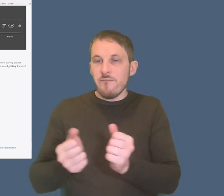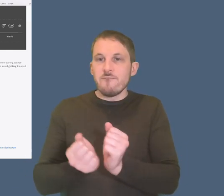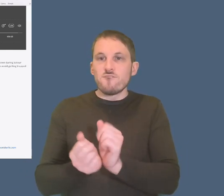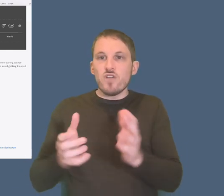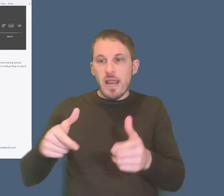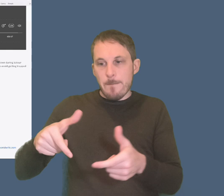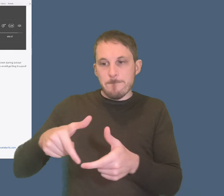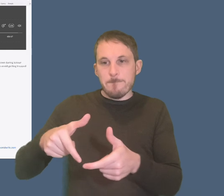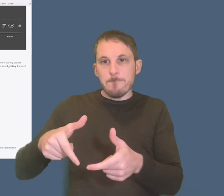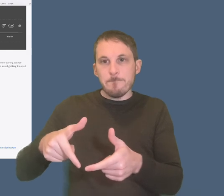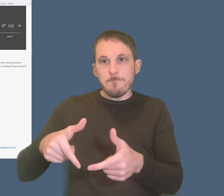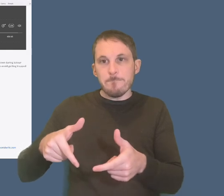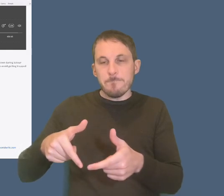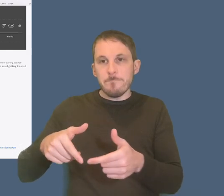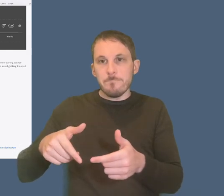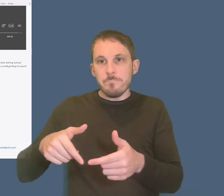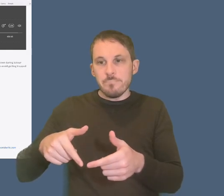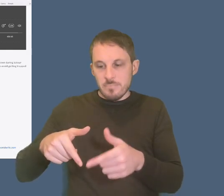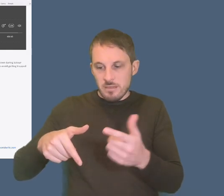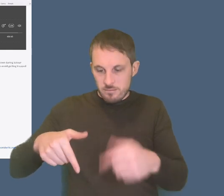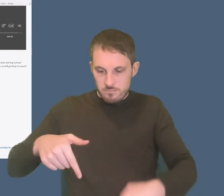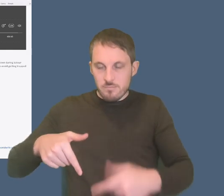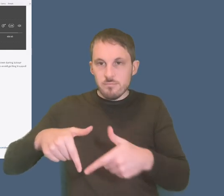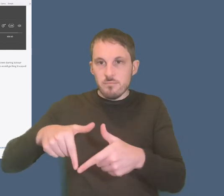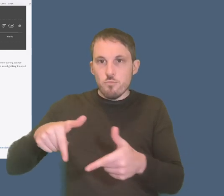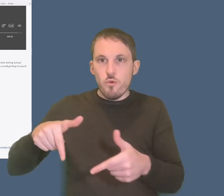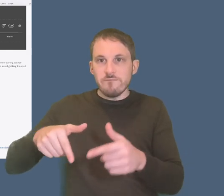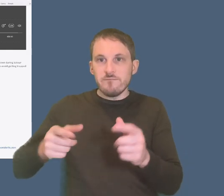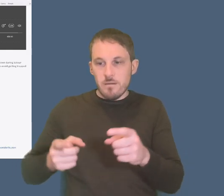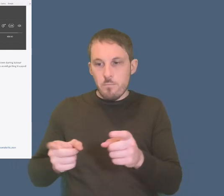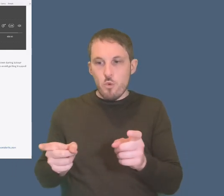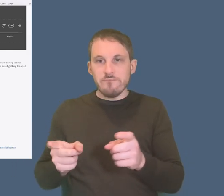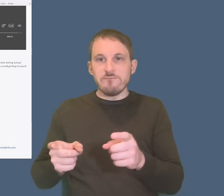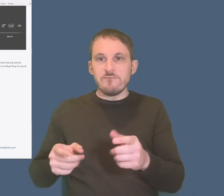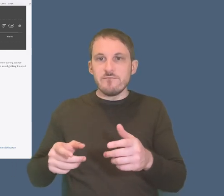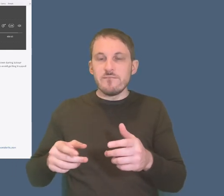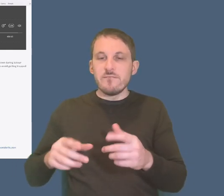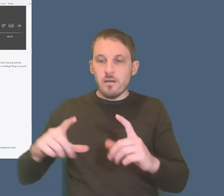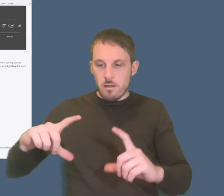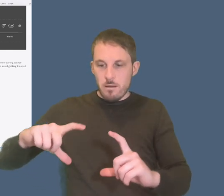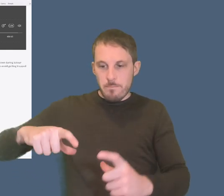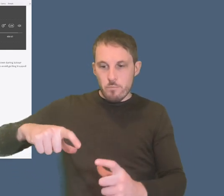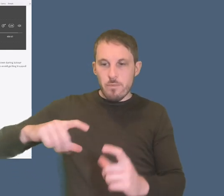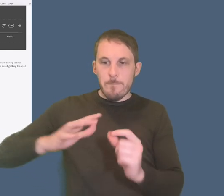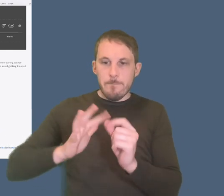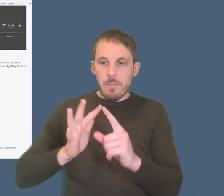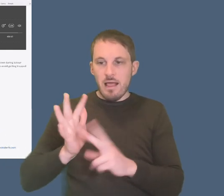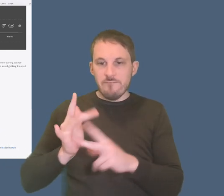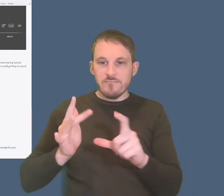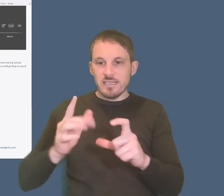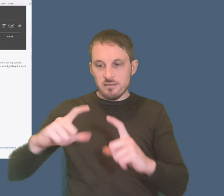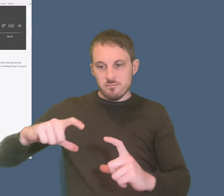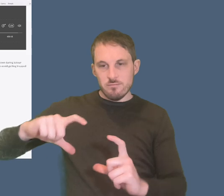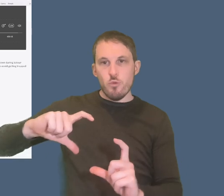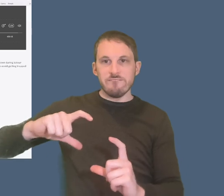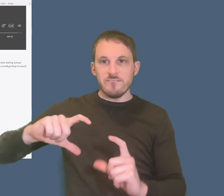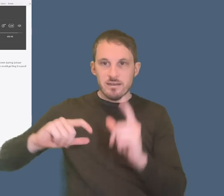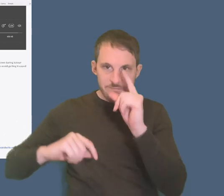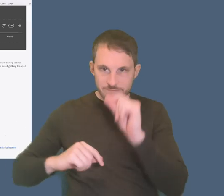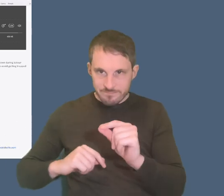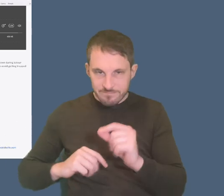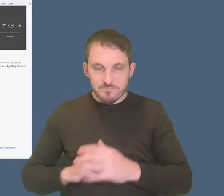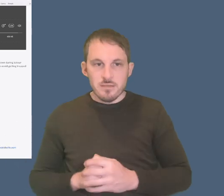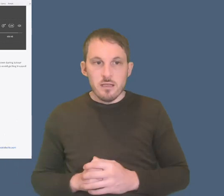and tailbone to be able to move and flex as the baby moves down. Now, if you're in labor and